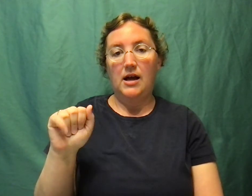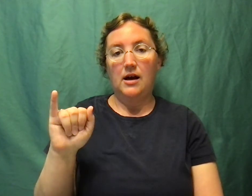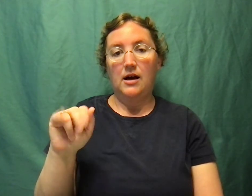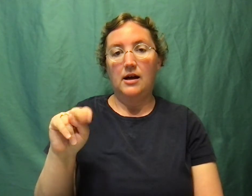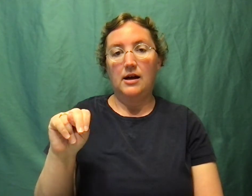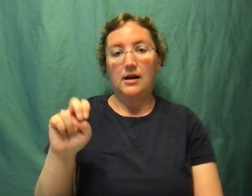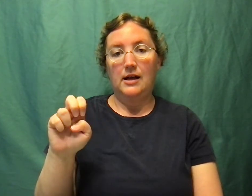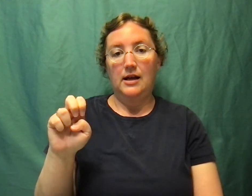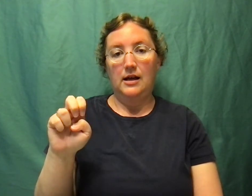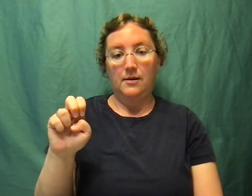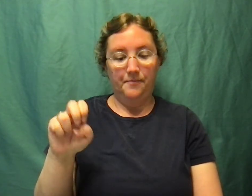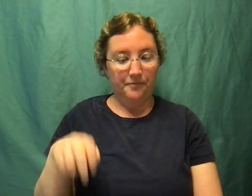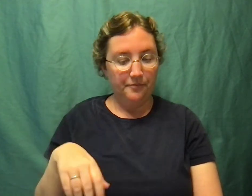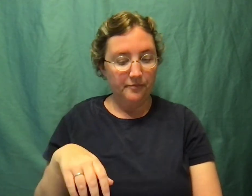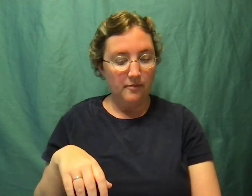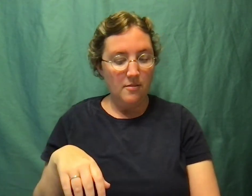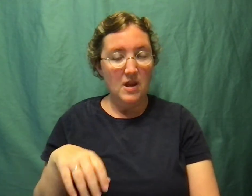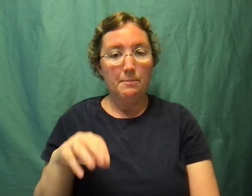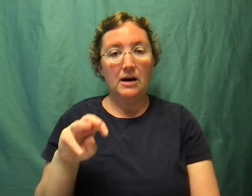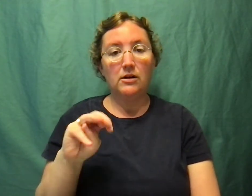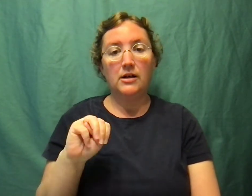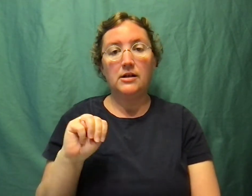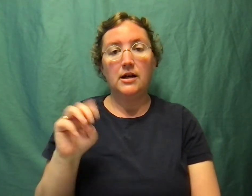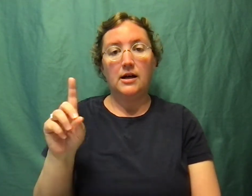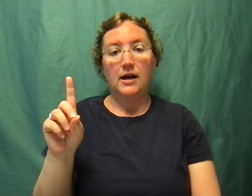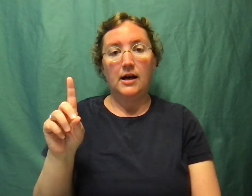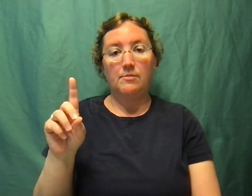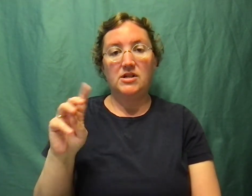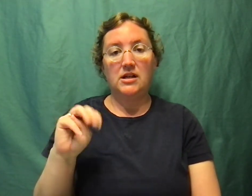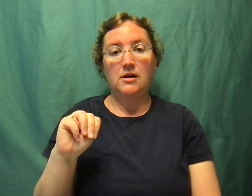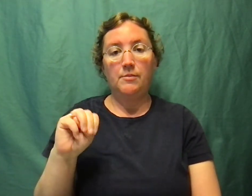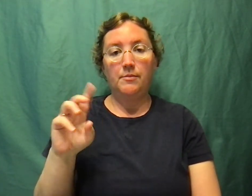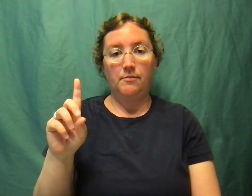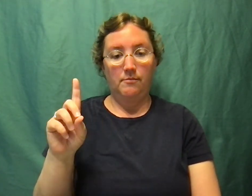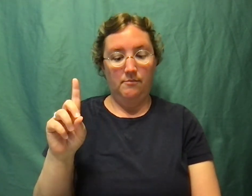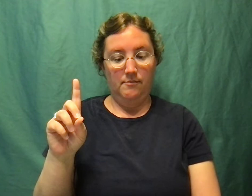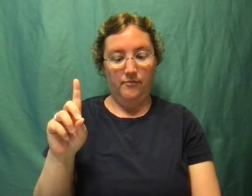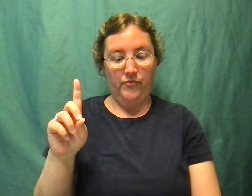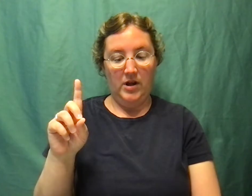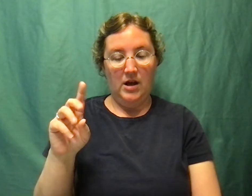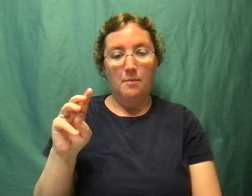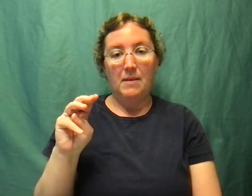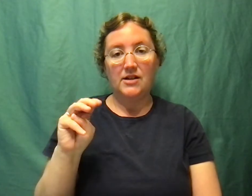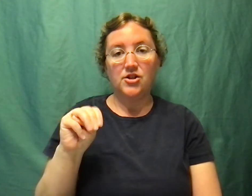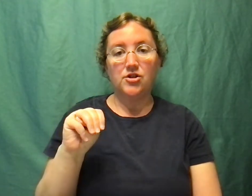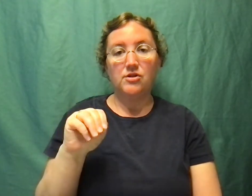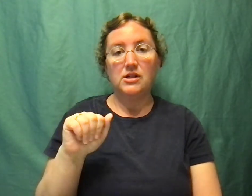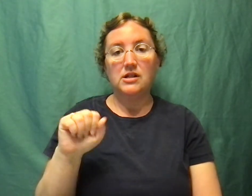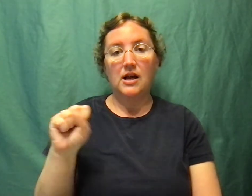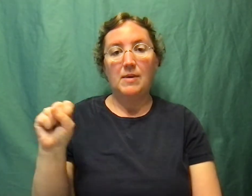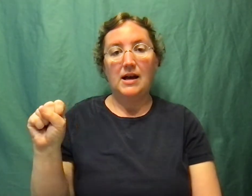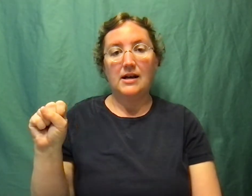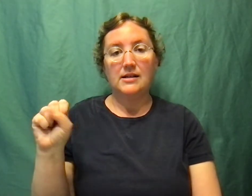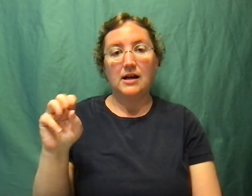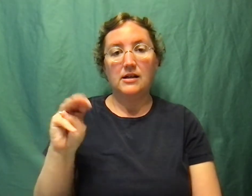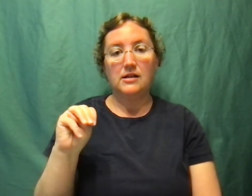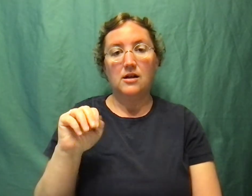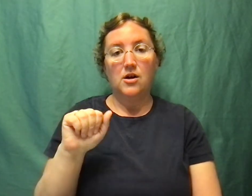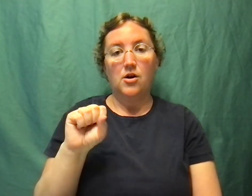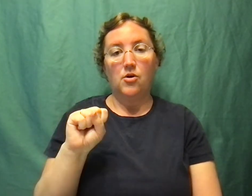EMAINE. Maryland, MD. Massachusetts, M-A-S-S, or